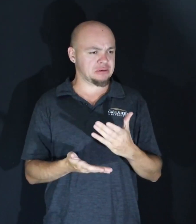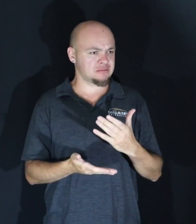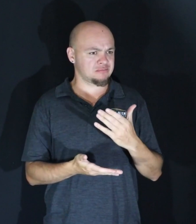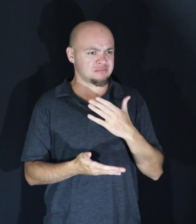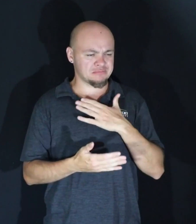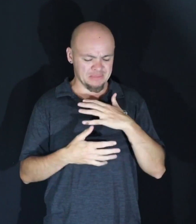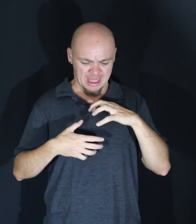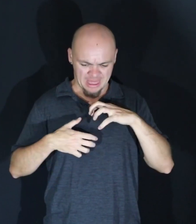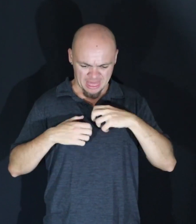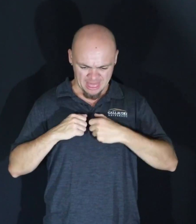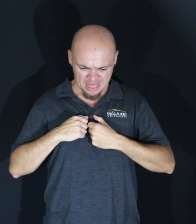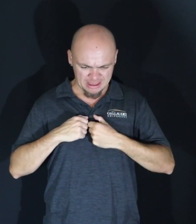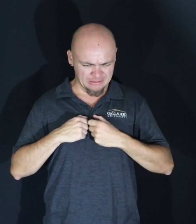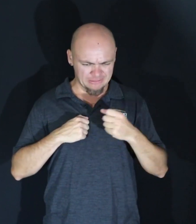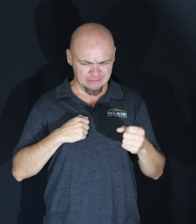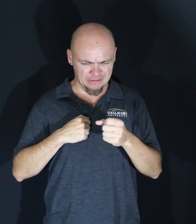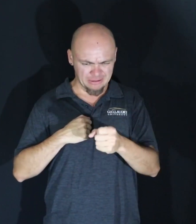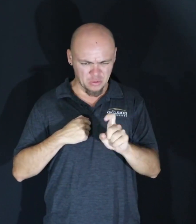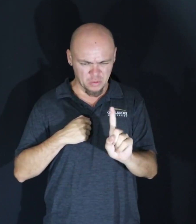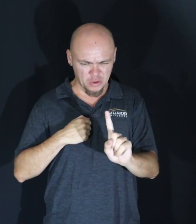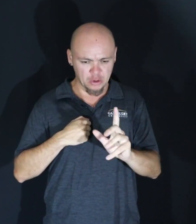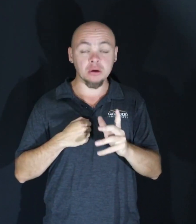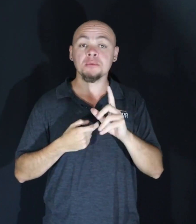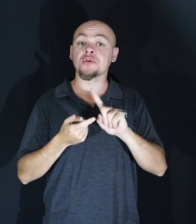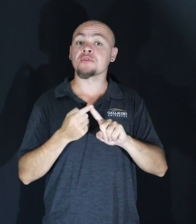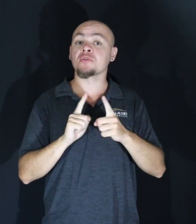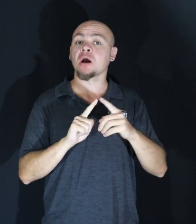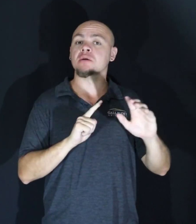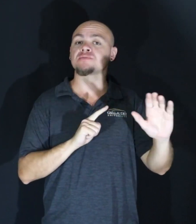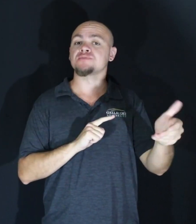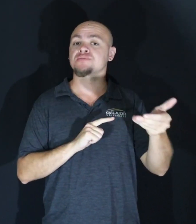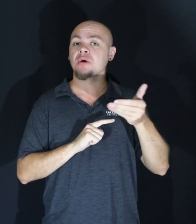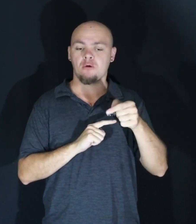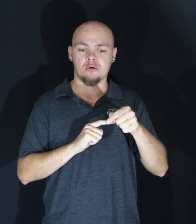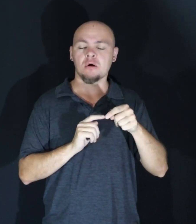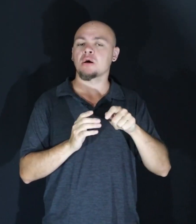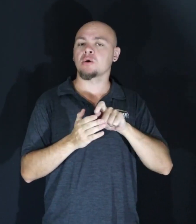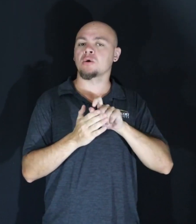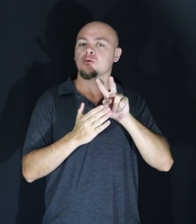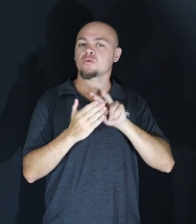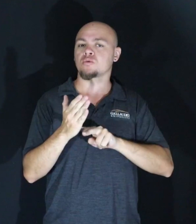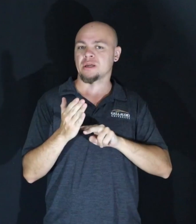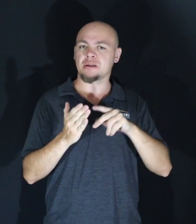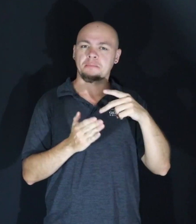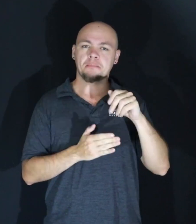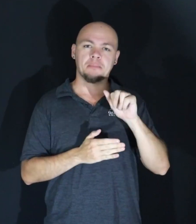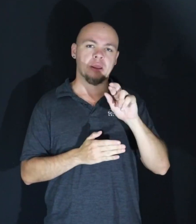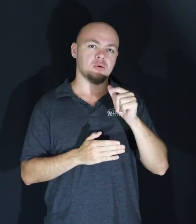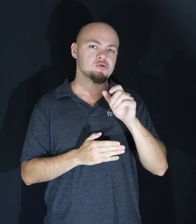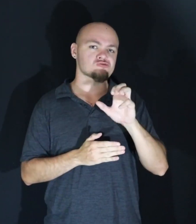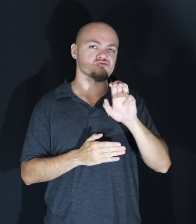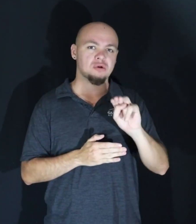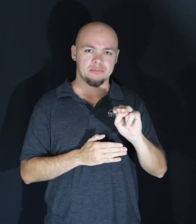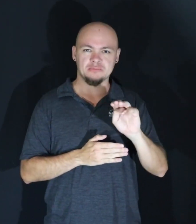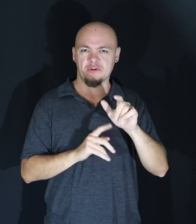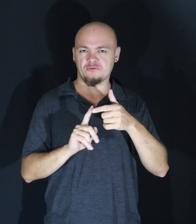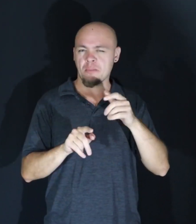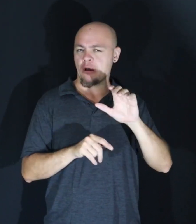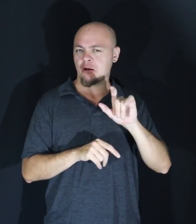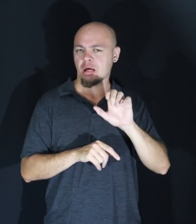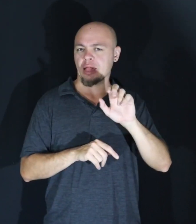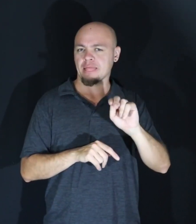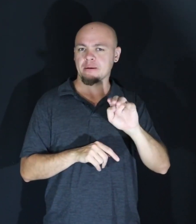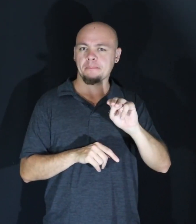my grief. A friend suggested I read the book A Peregrine by Colin McCann. It's a true